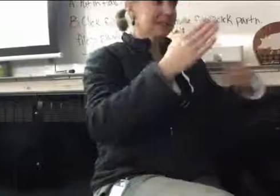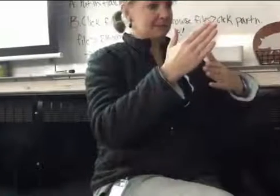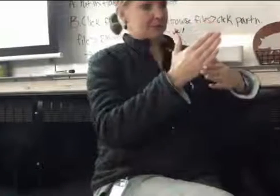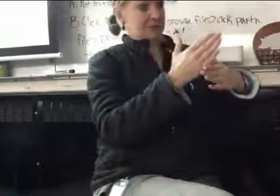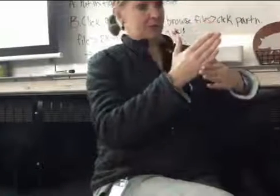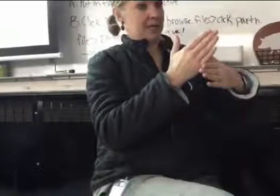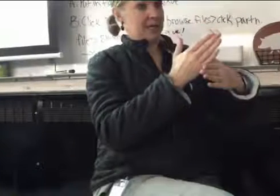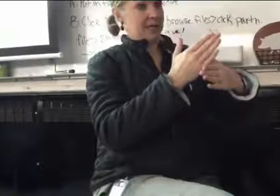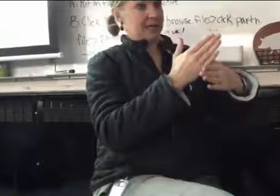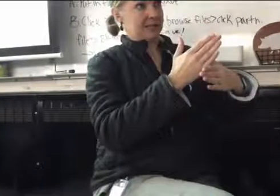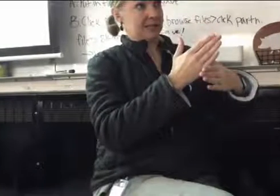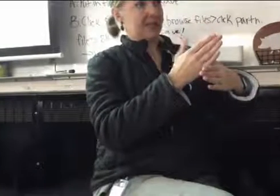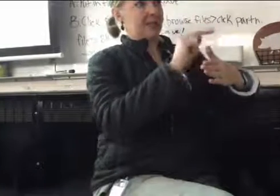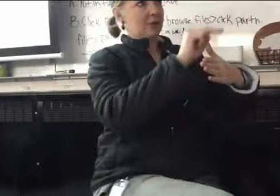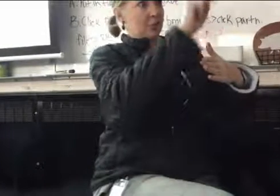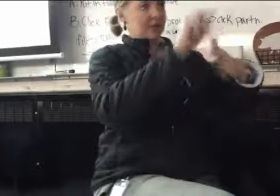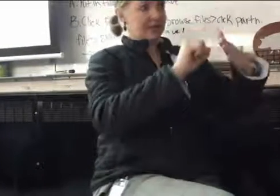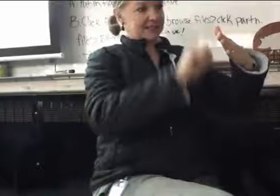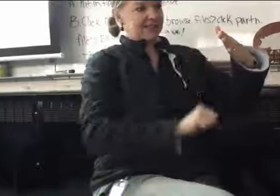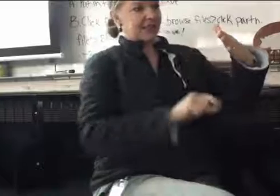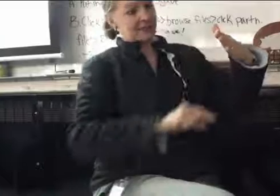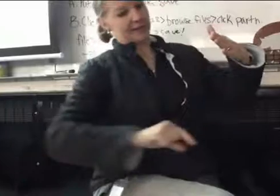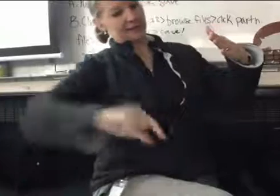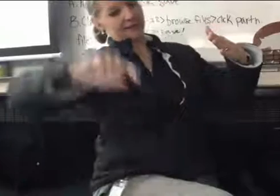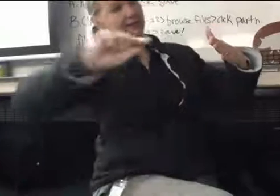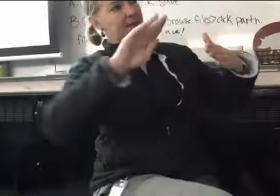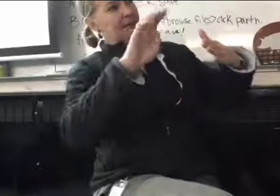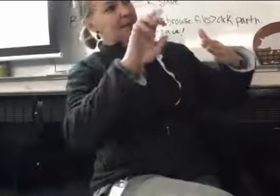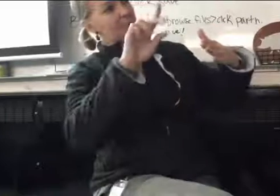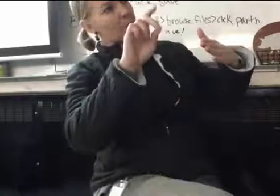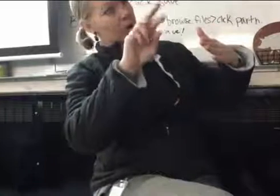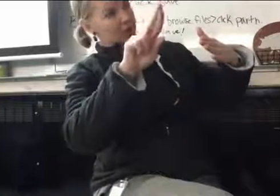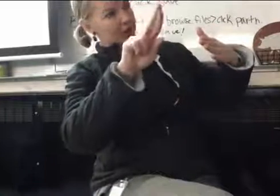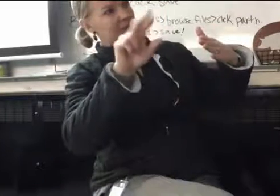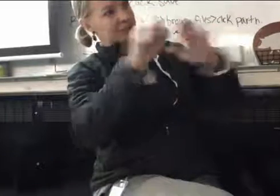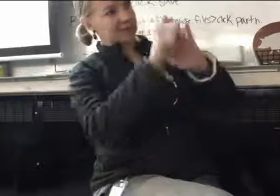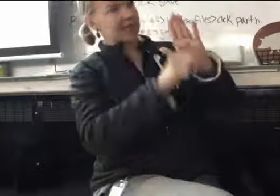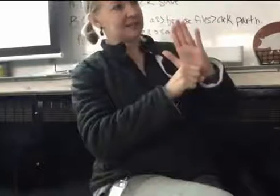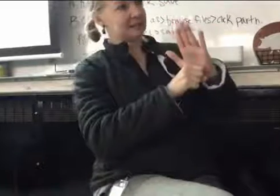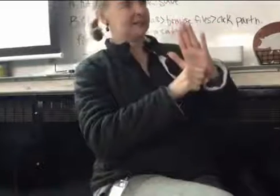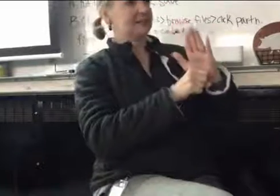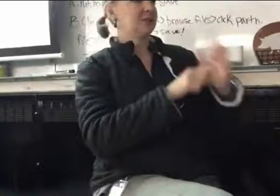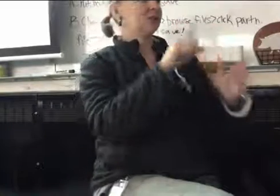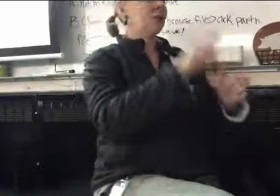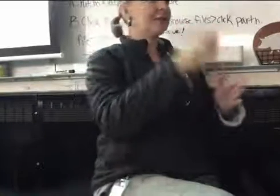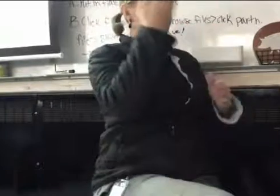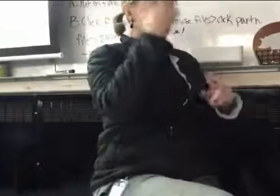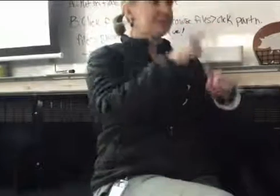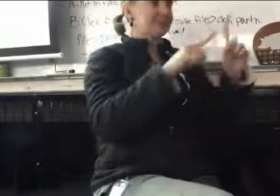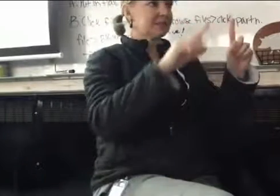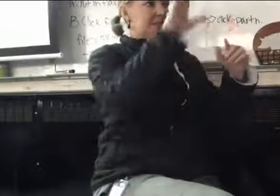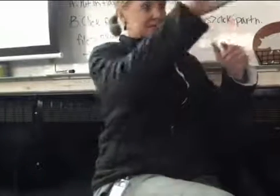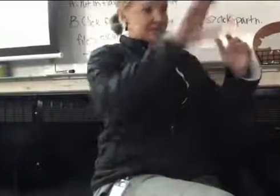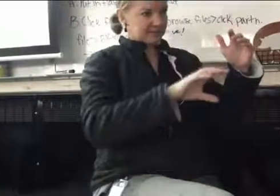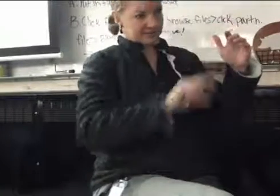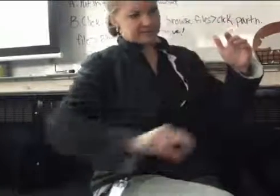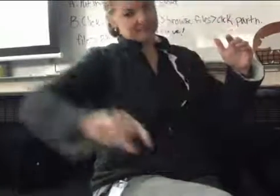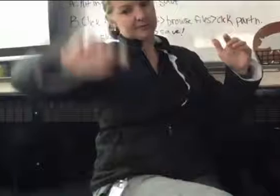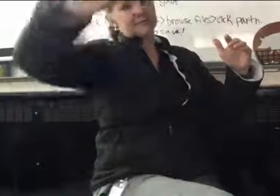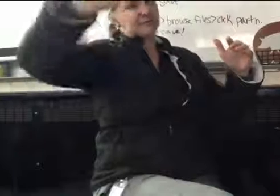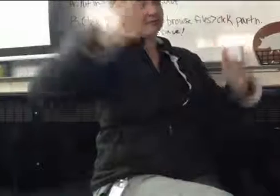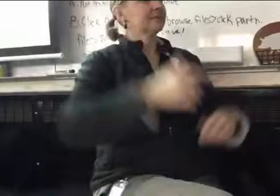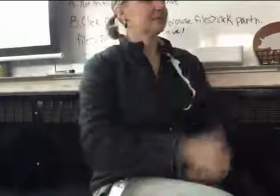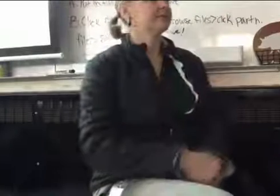between these. So you need to know the differences between the North, the border states,